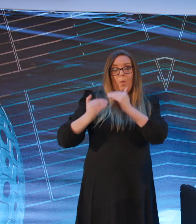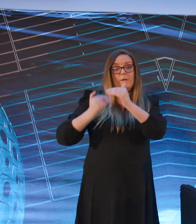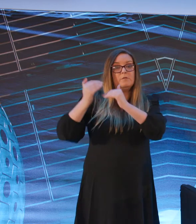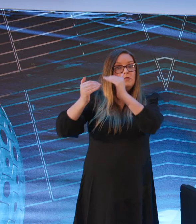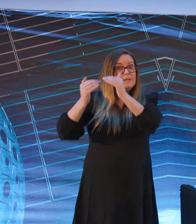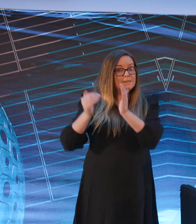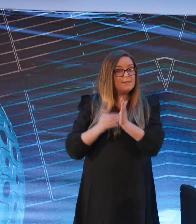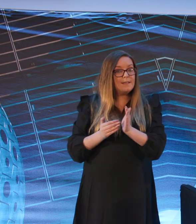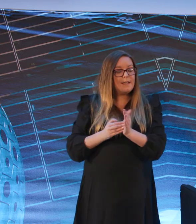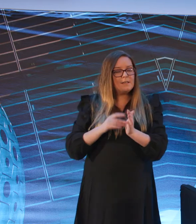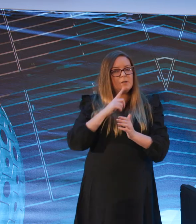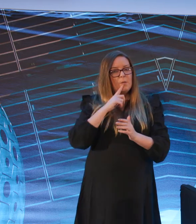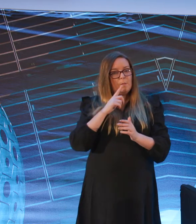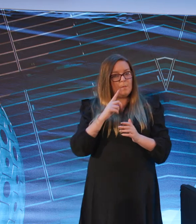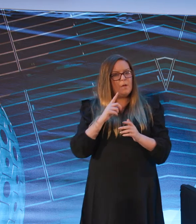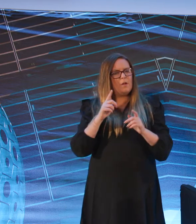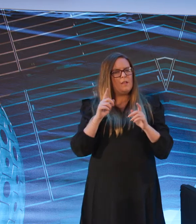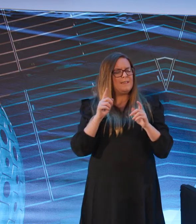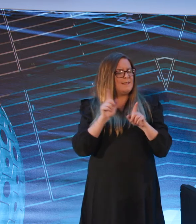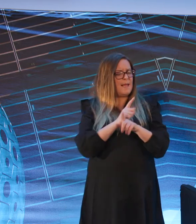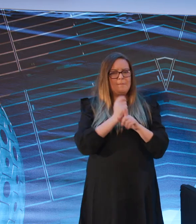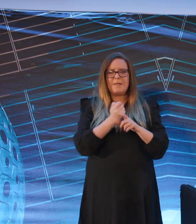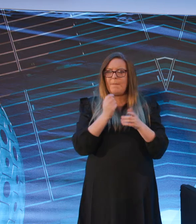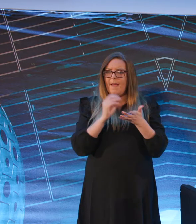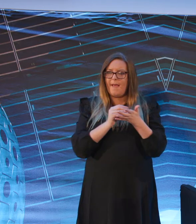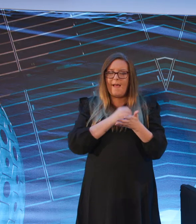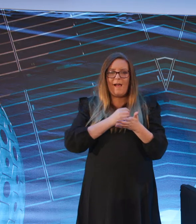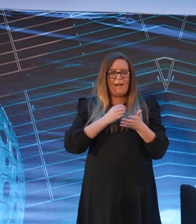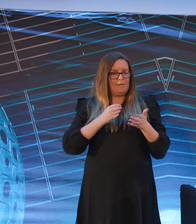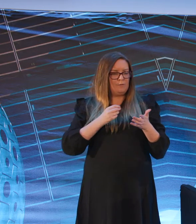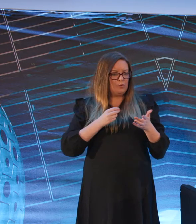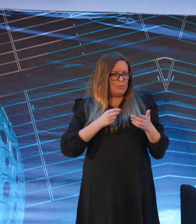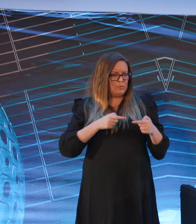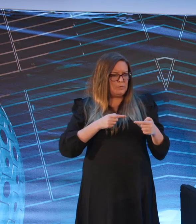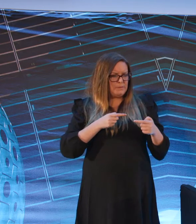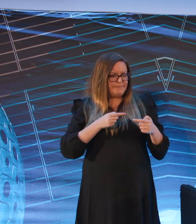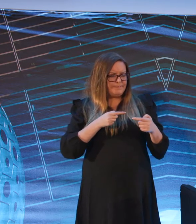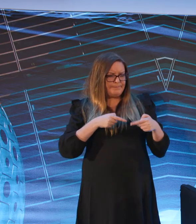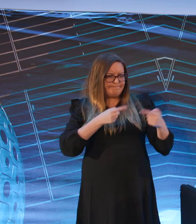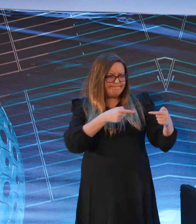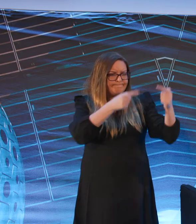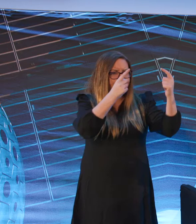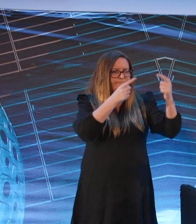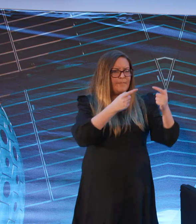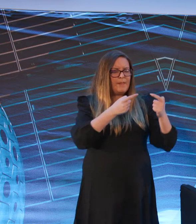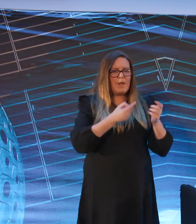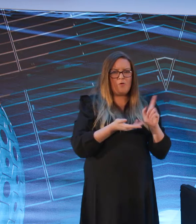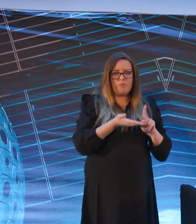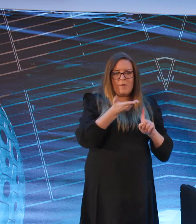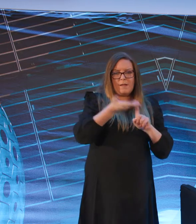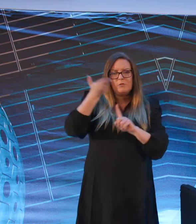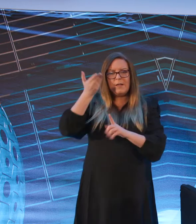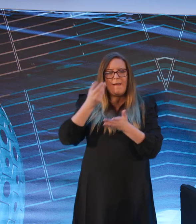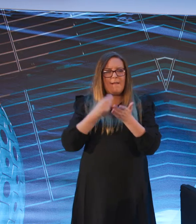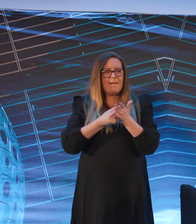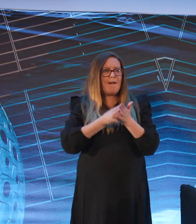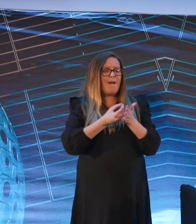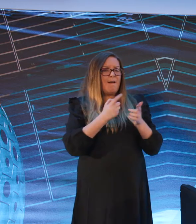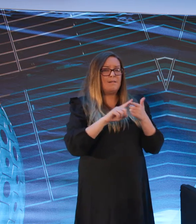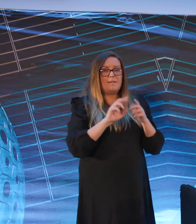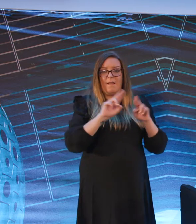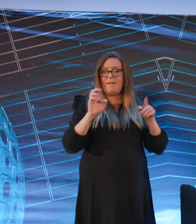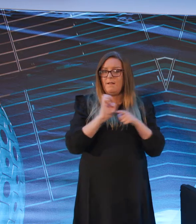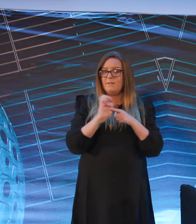a pressing need to address the challenges of aging populations, rising costs, and workforce